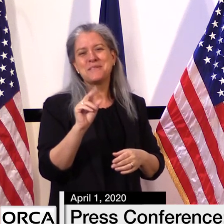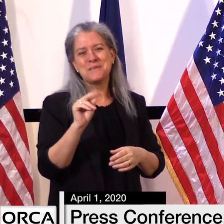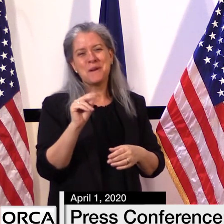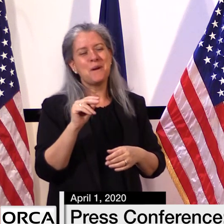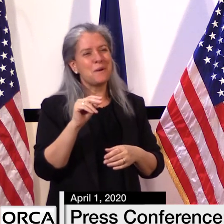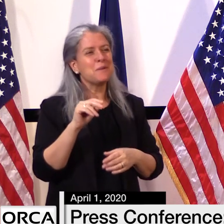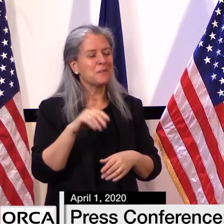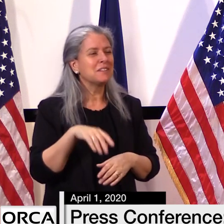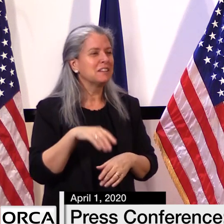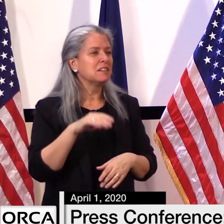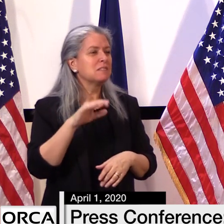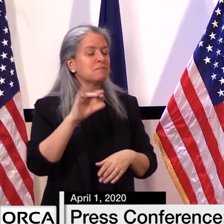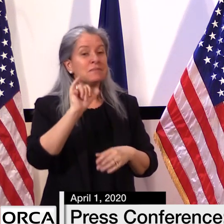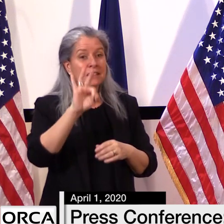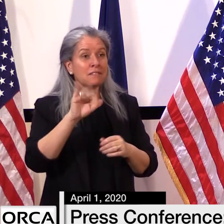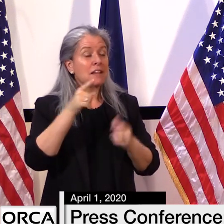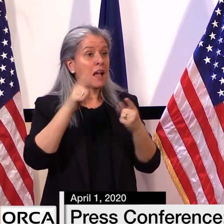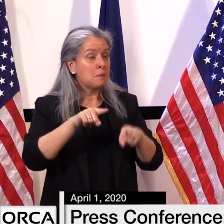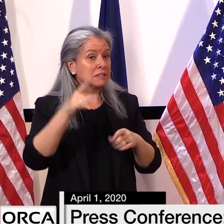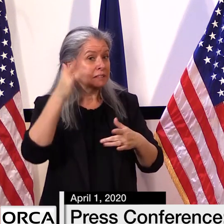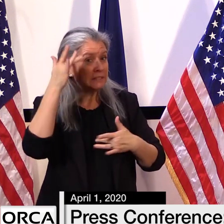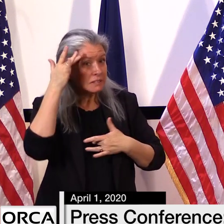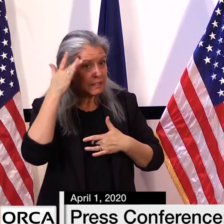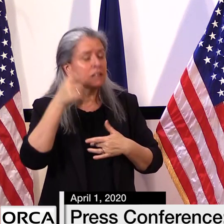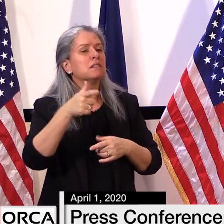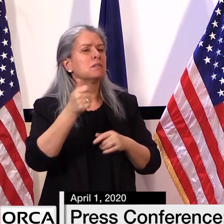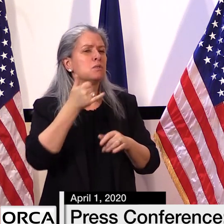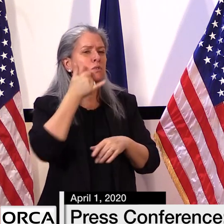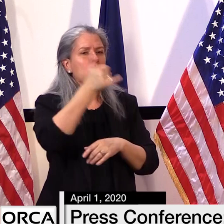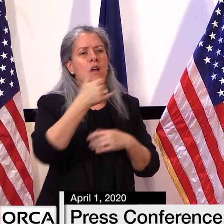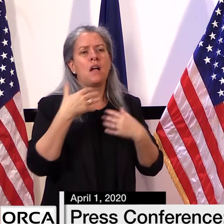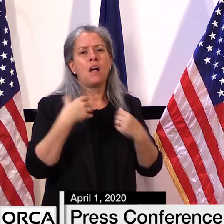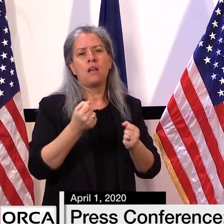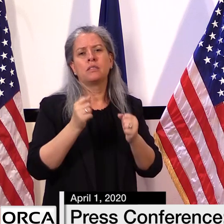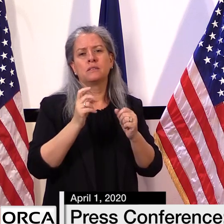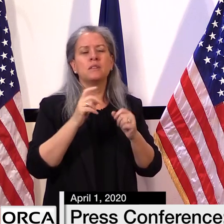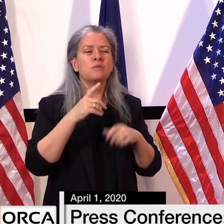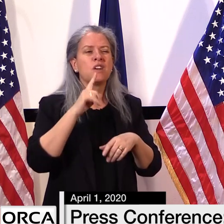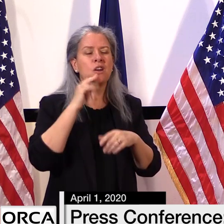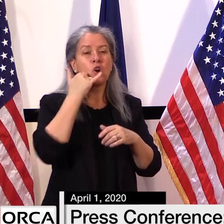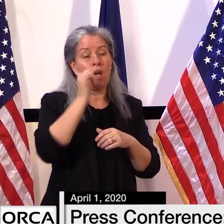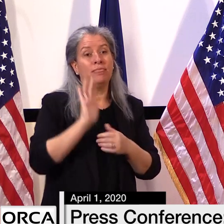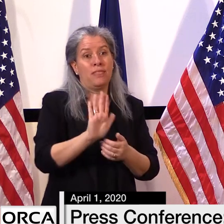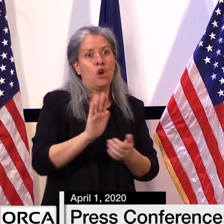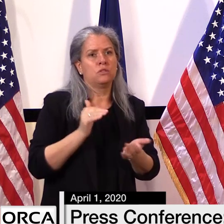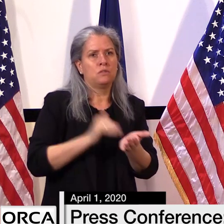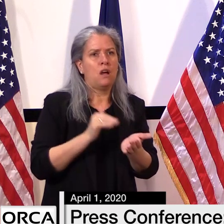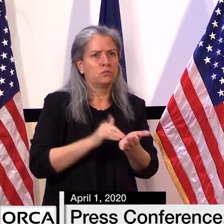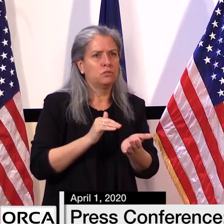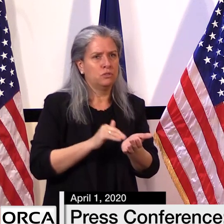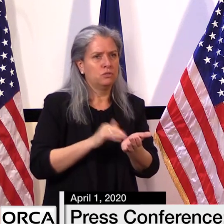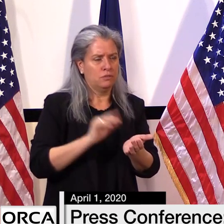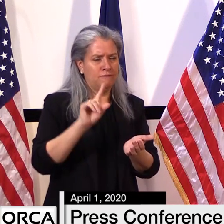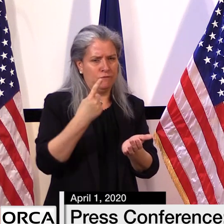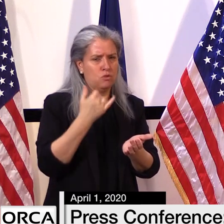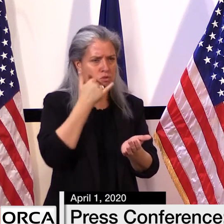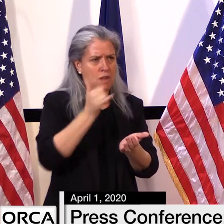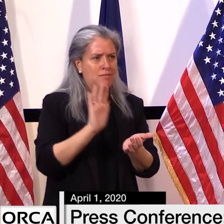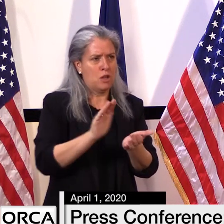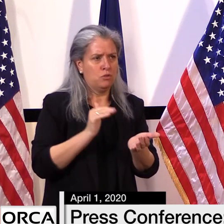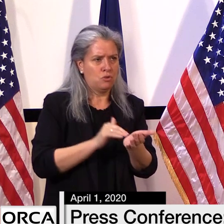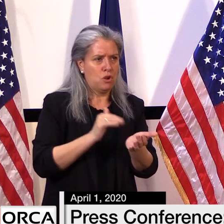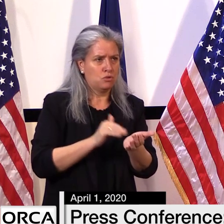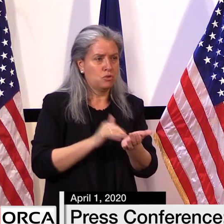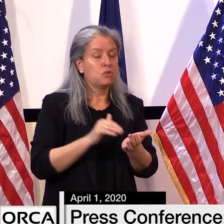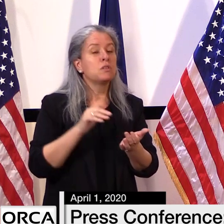they should report, call the health department, or call their provider first of all, and then